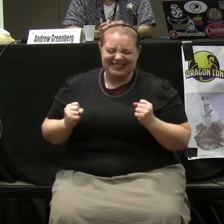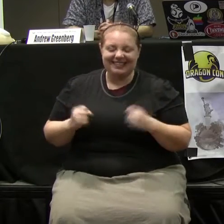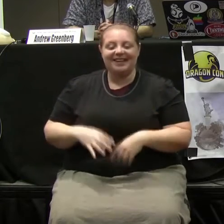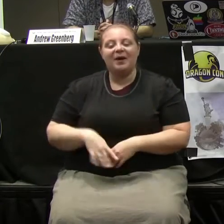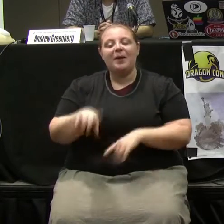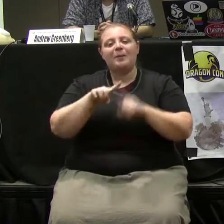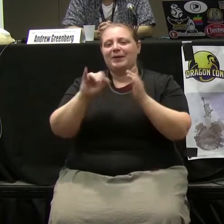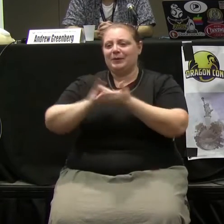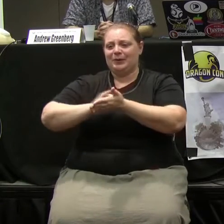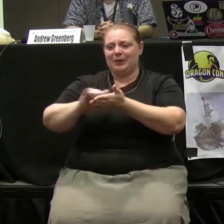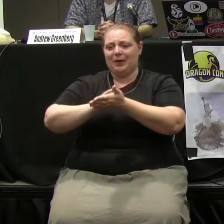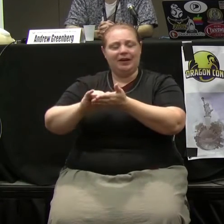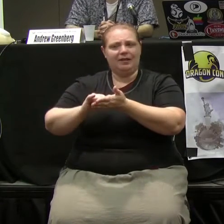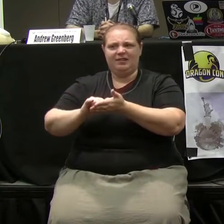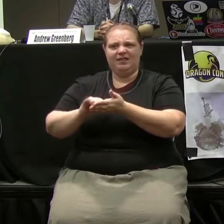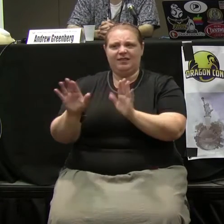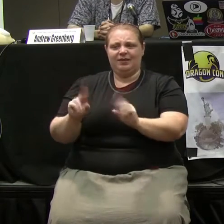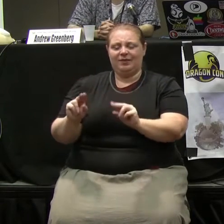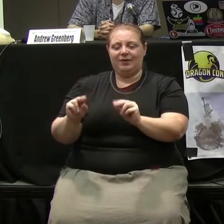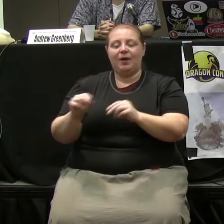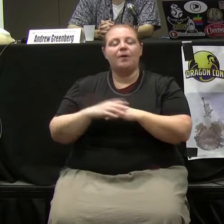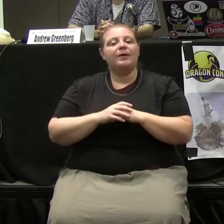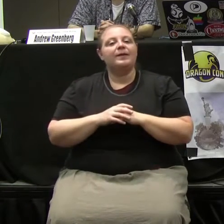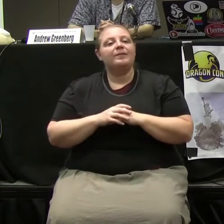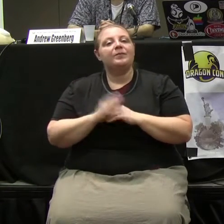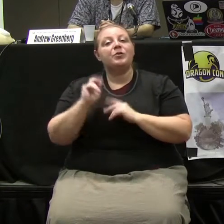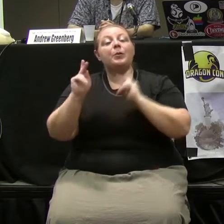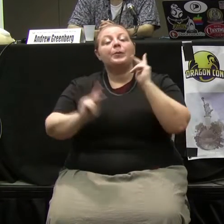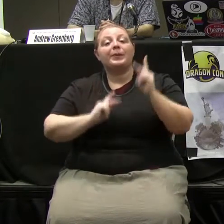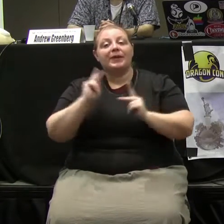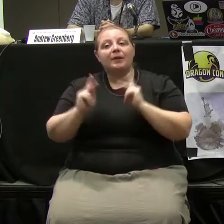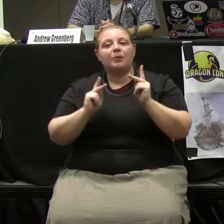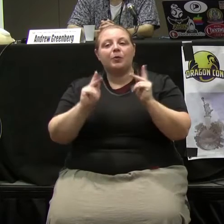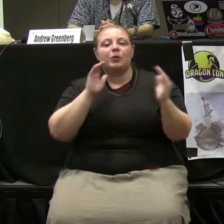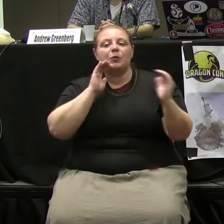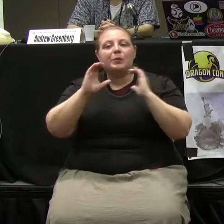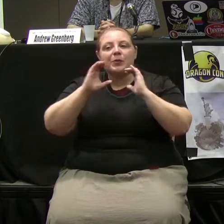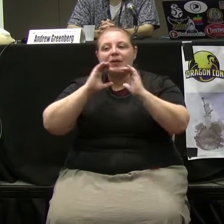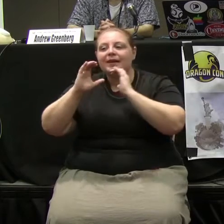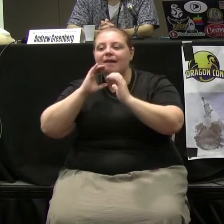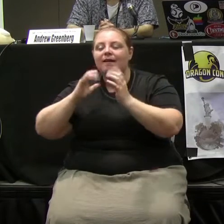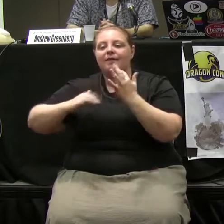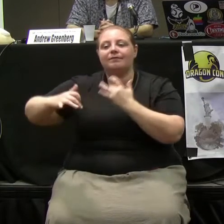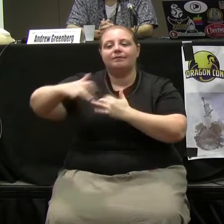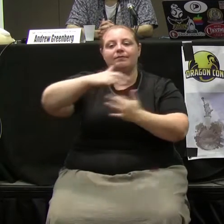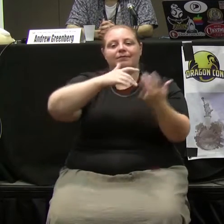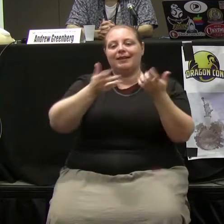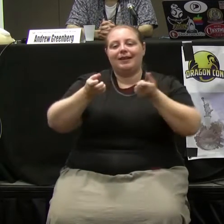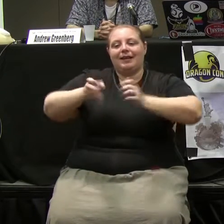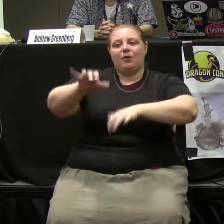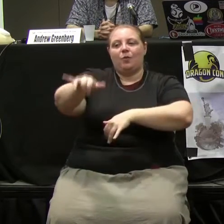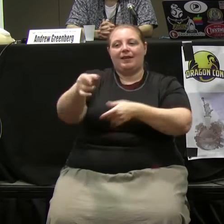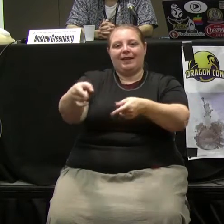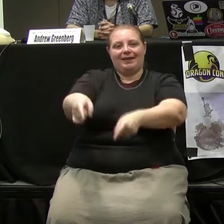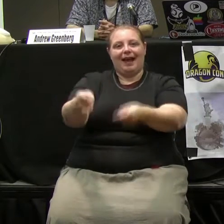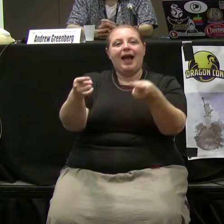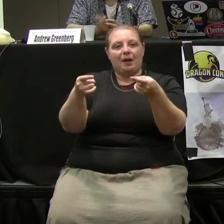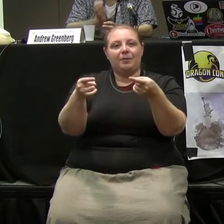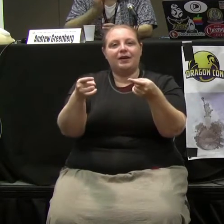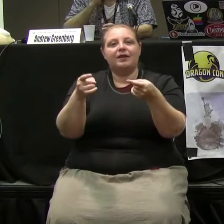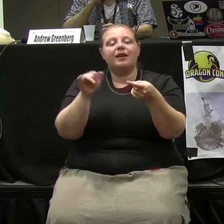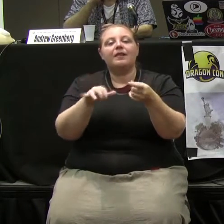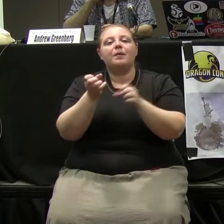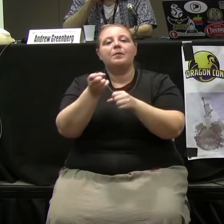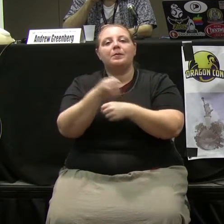New York not so much, and New Yorkers weren't so much. And so it was people communicating that they didn't want that to go forward that was